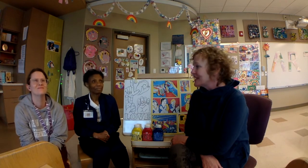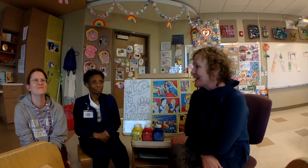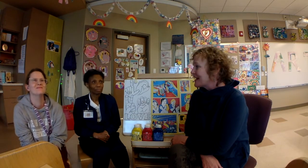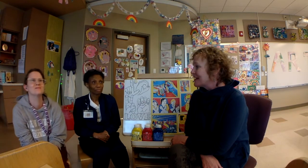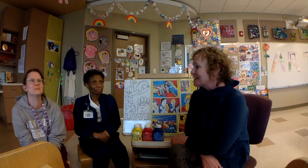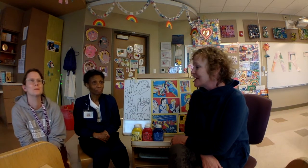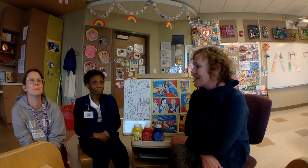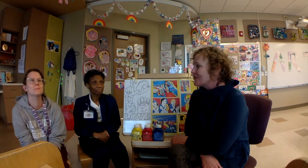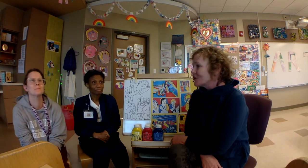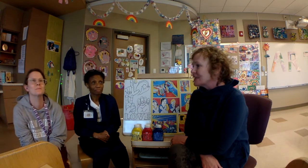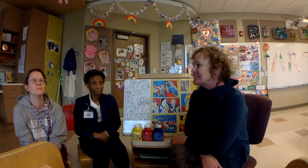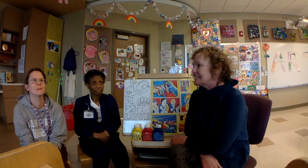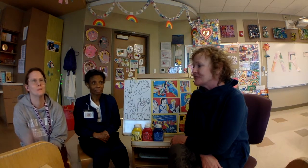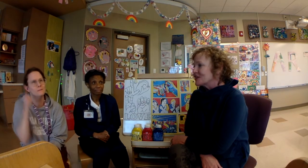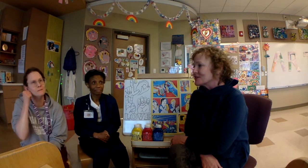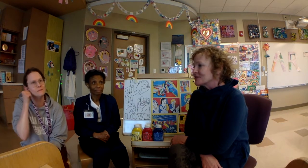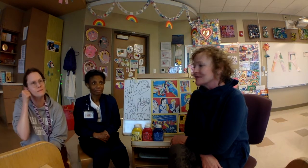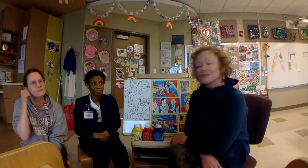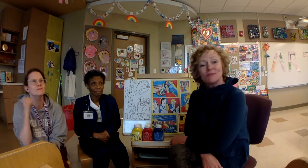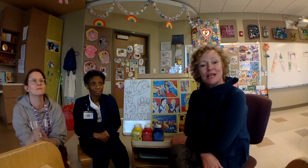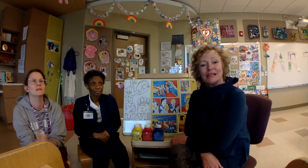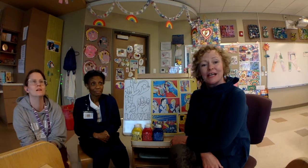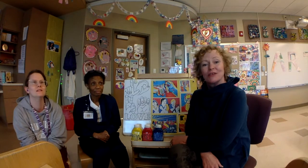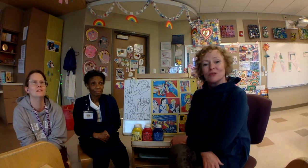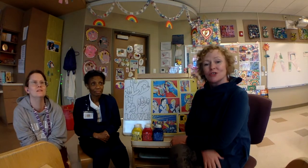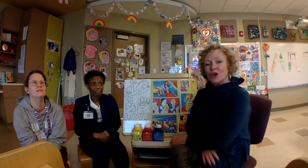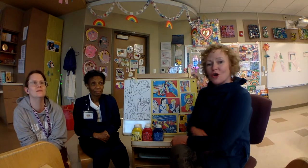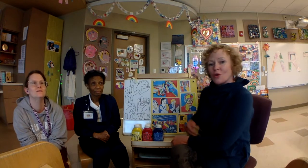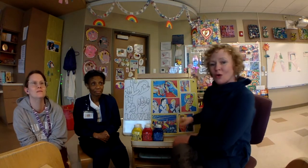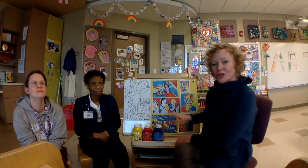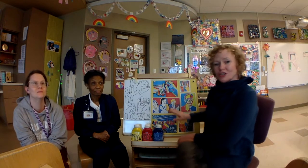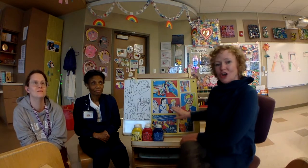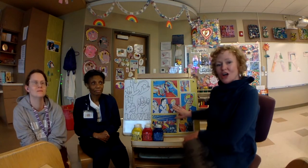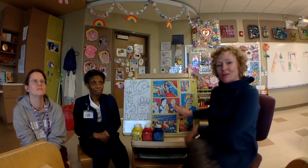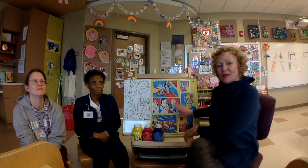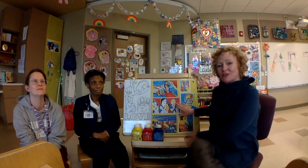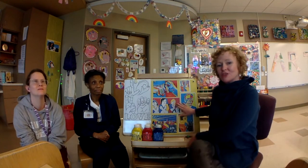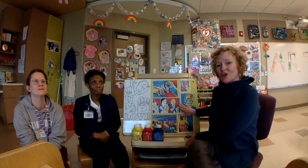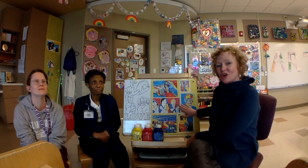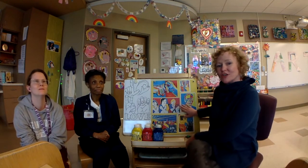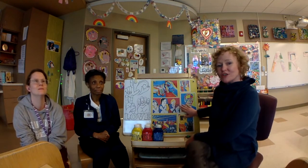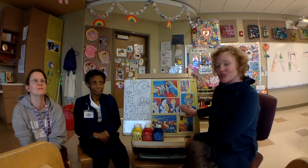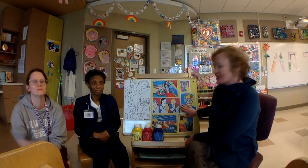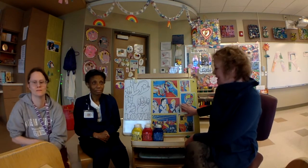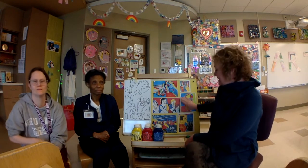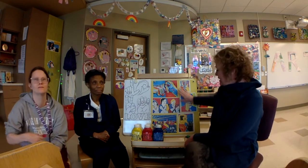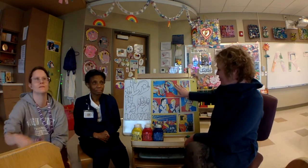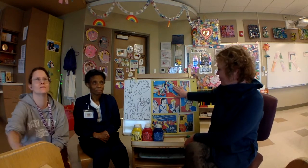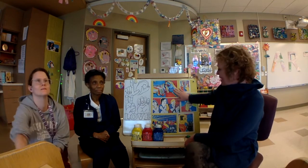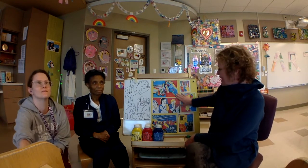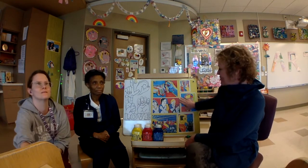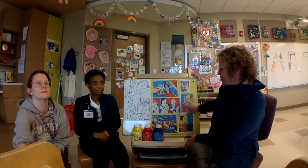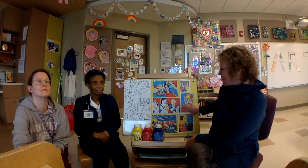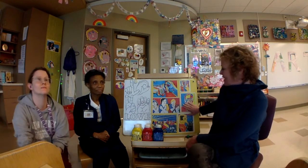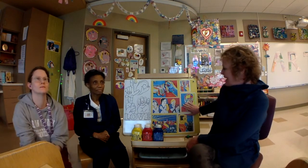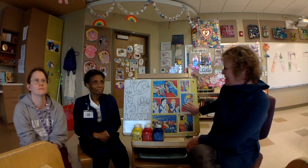today, they're going to teach us some sign language. We're going to talk about this artist here, and her name